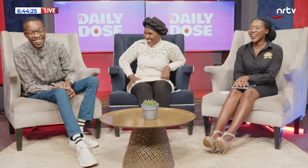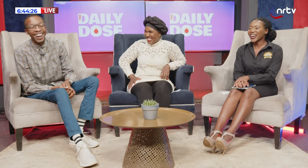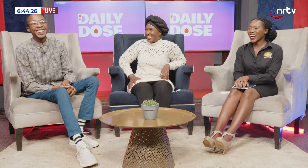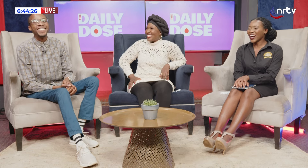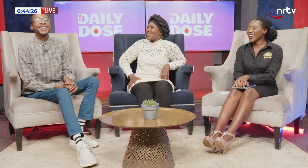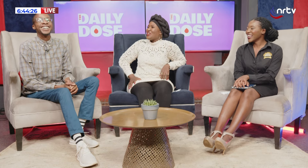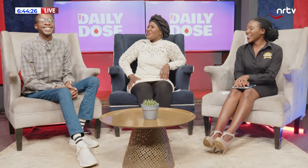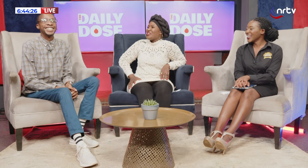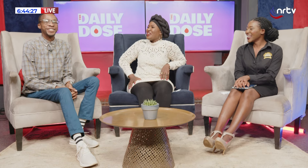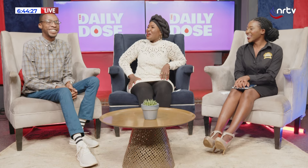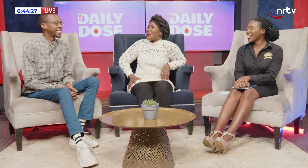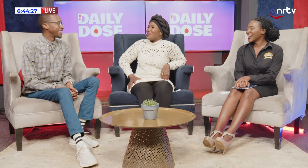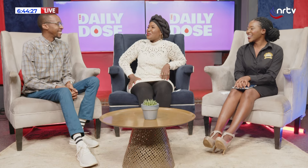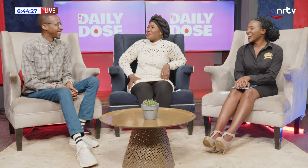I know what the answer is, but that's not how you say it.